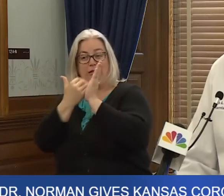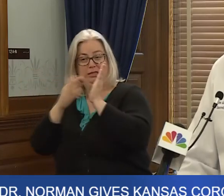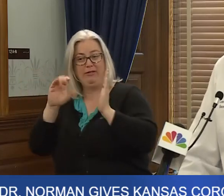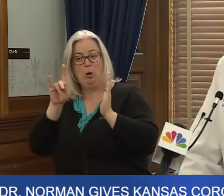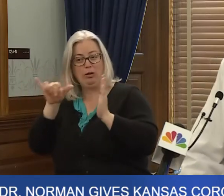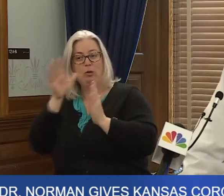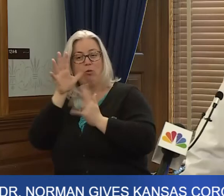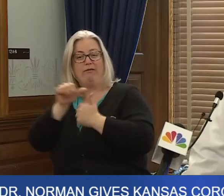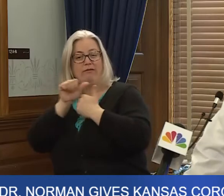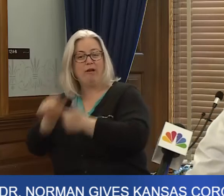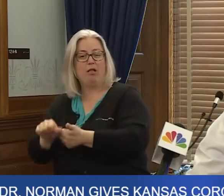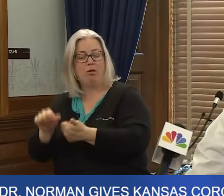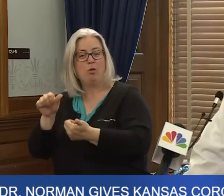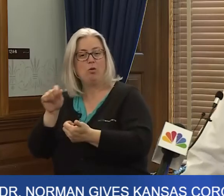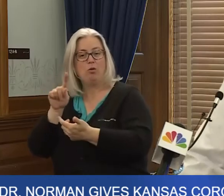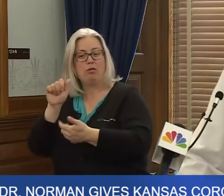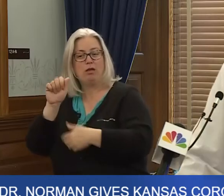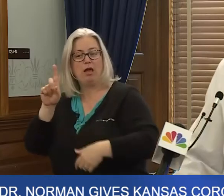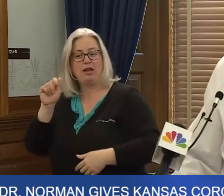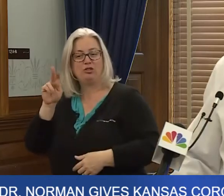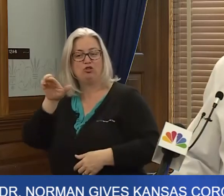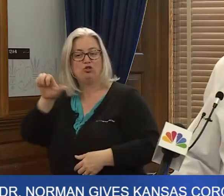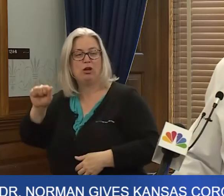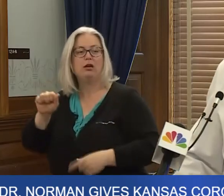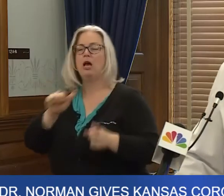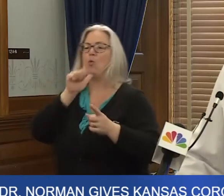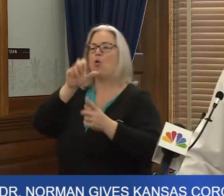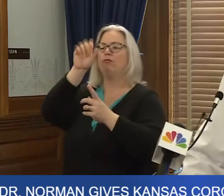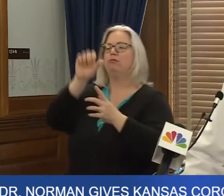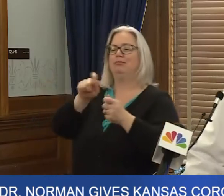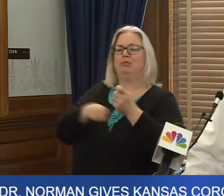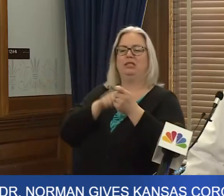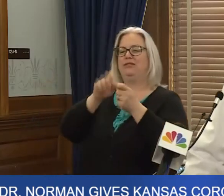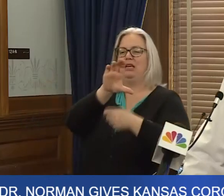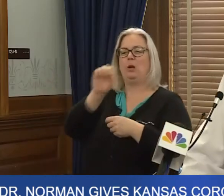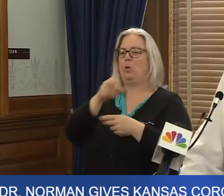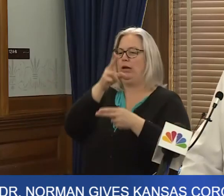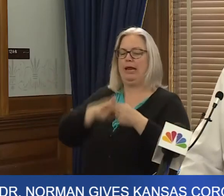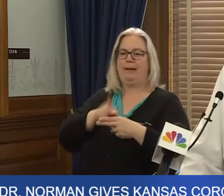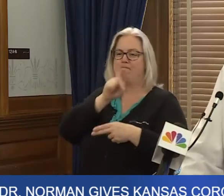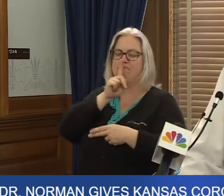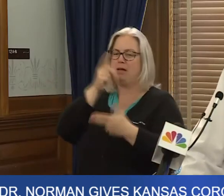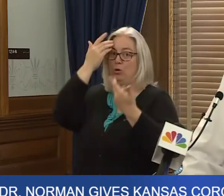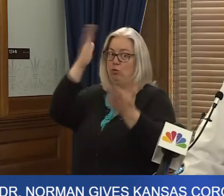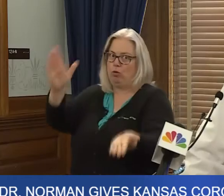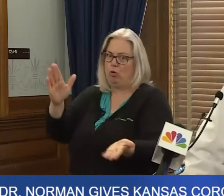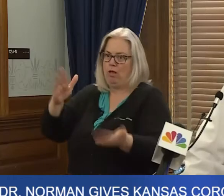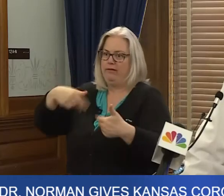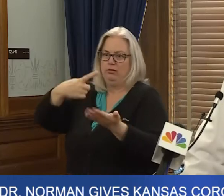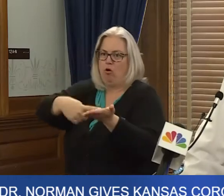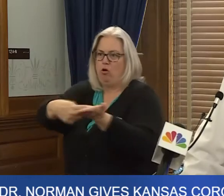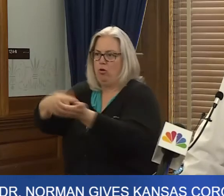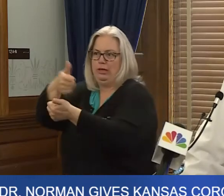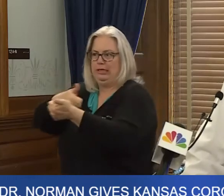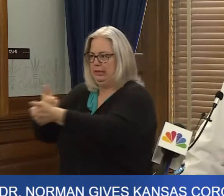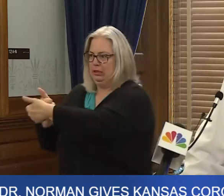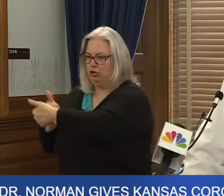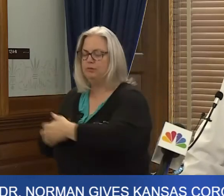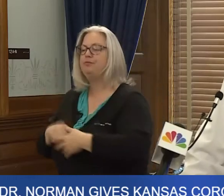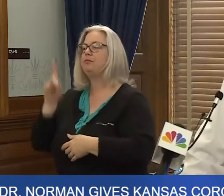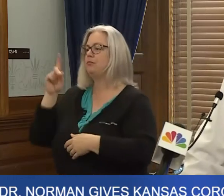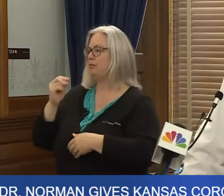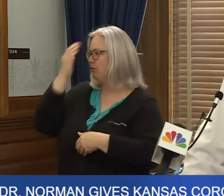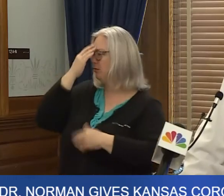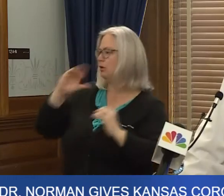that? I'm not going to speak for those counties yet because I don't know the answer to the question. One of the things that I do know is that we do not have